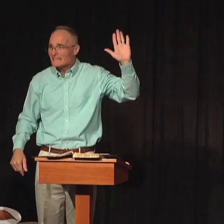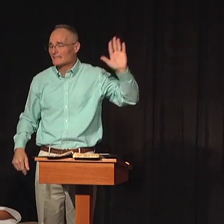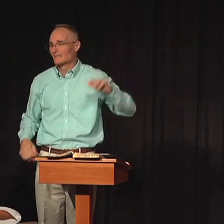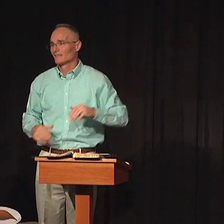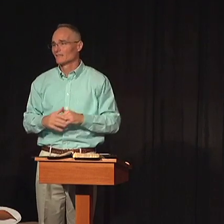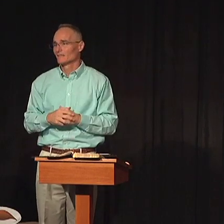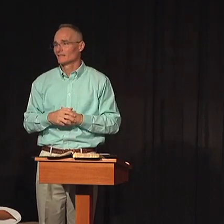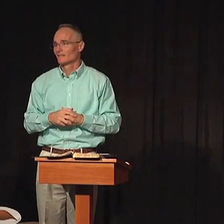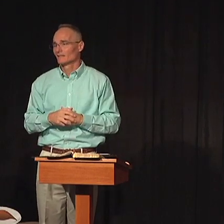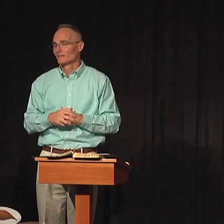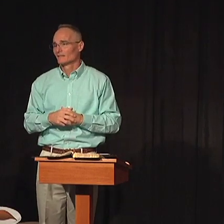now you are his.